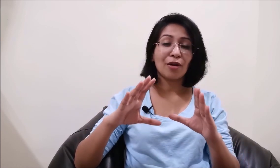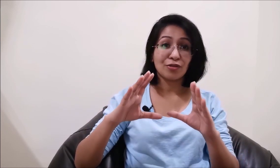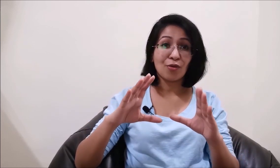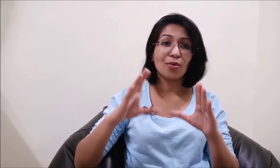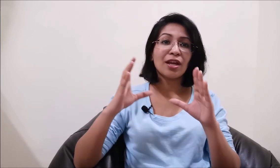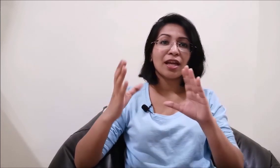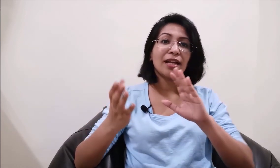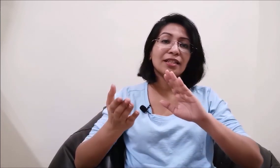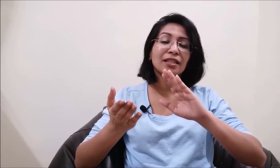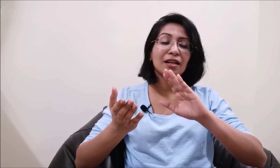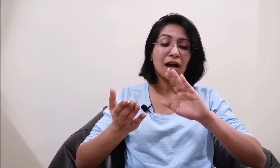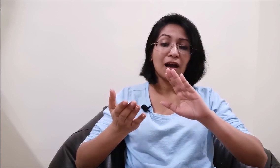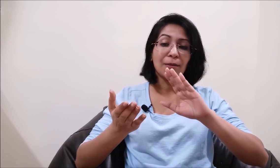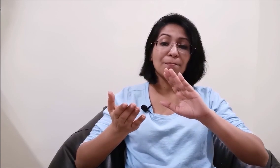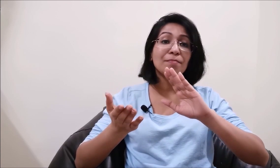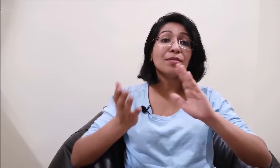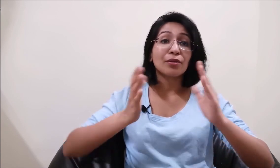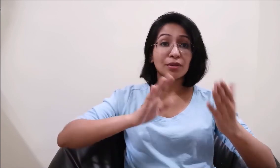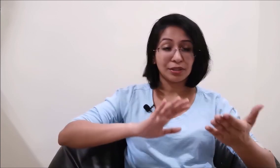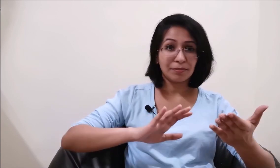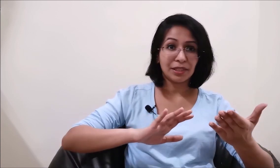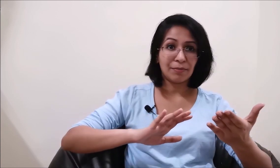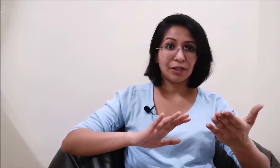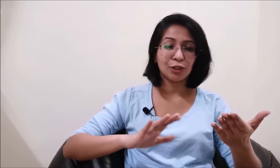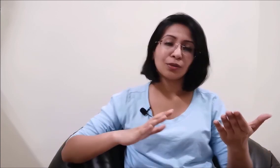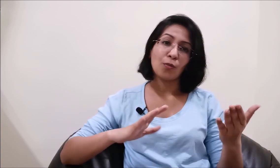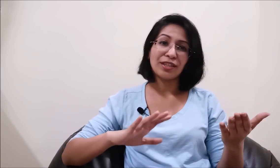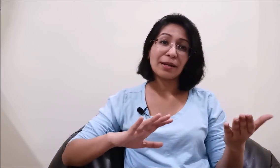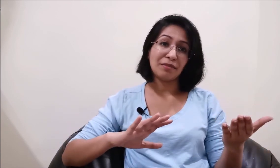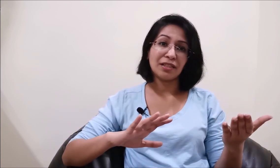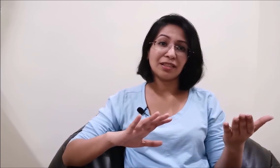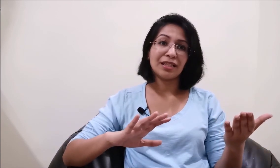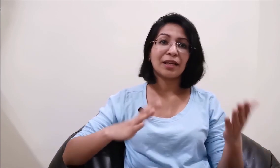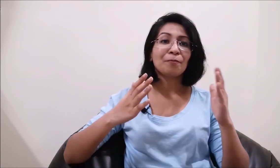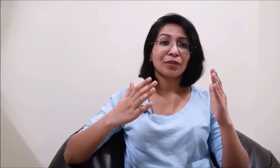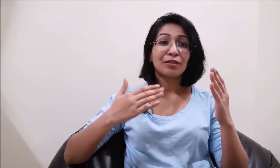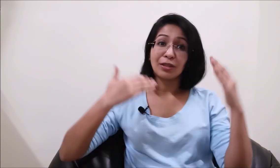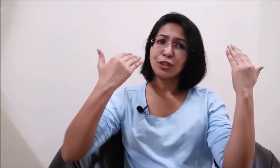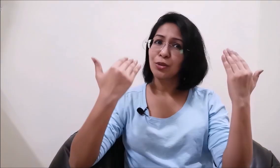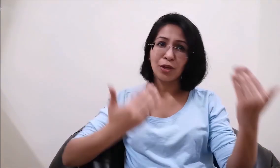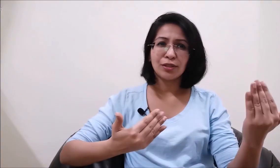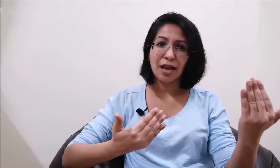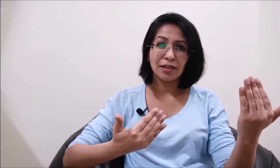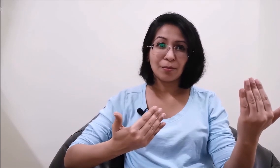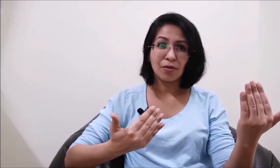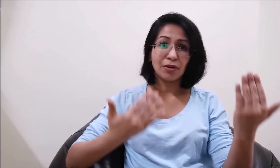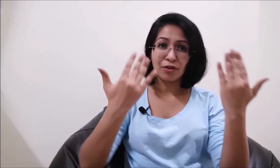camera, the phone, it mirrored the image. What that means is that just the way you stand in the mirror, in front